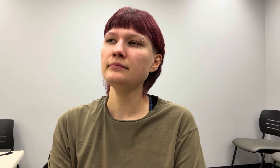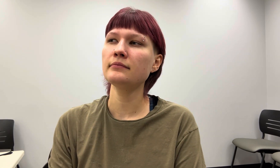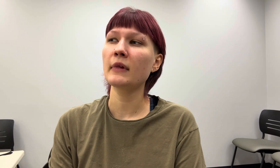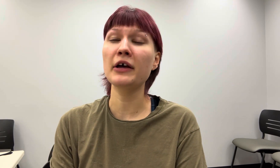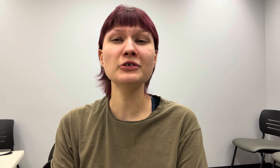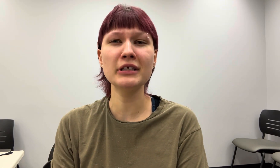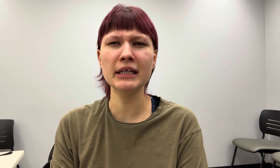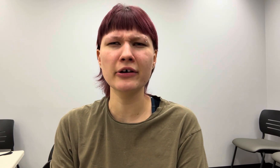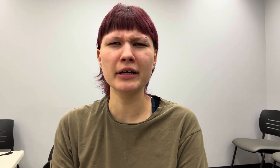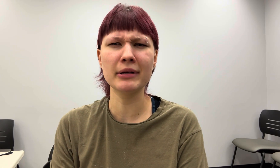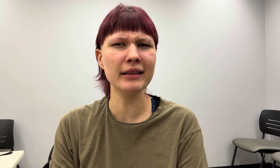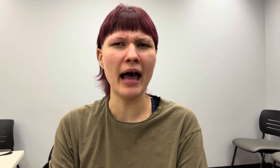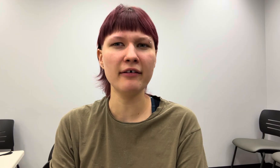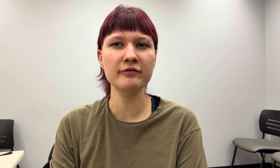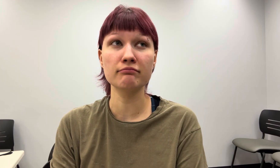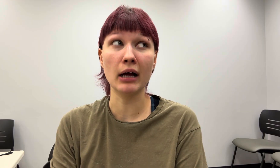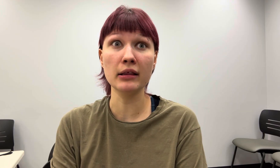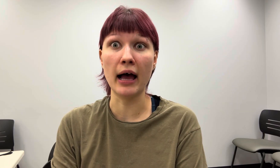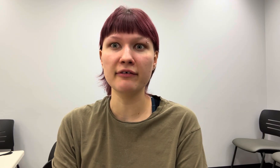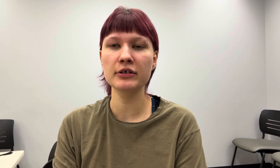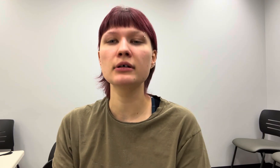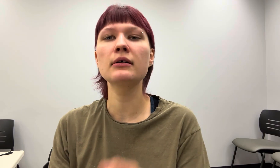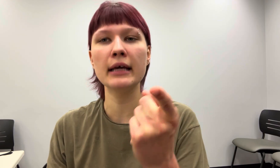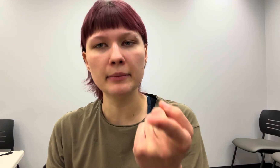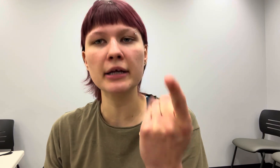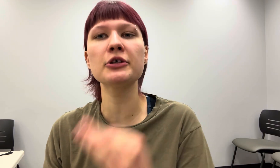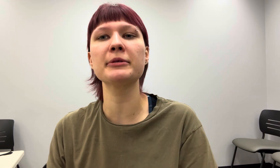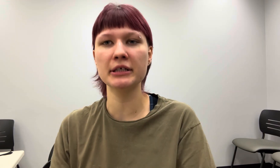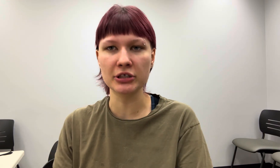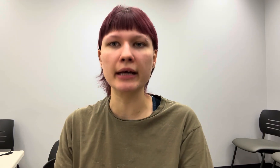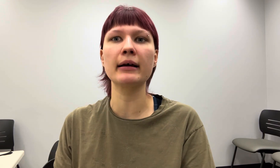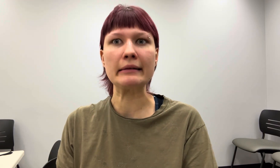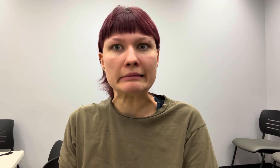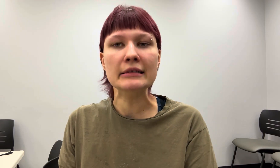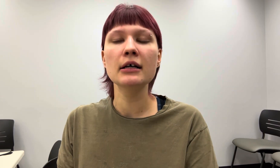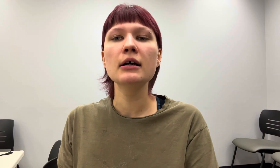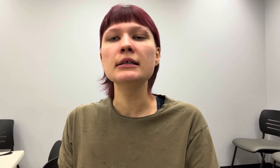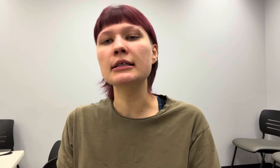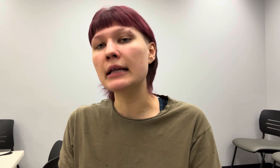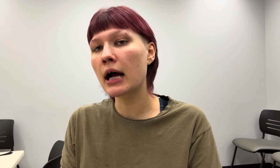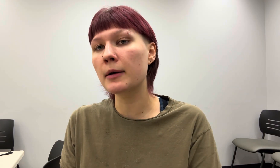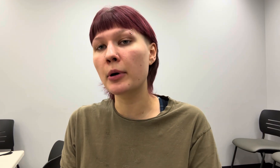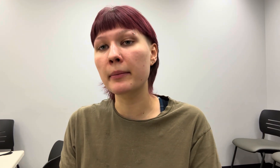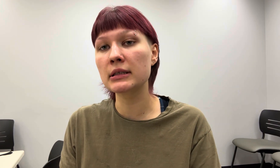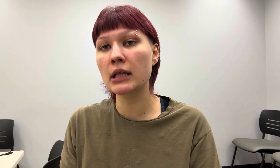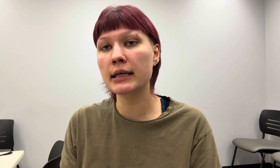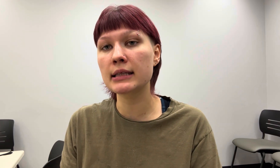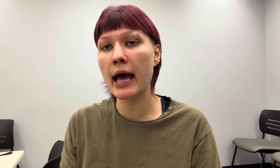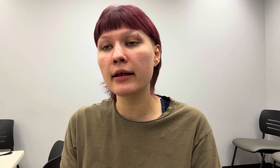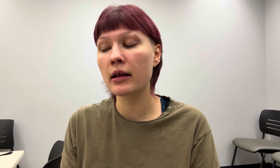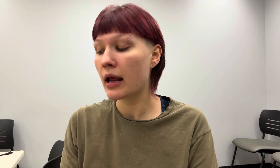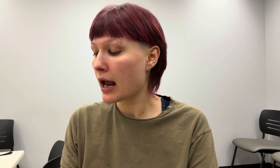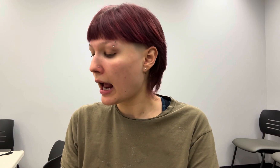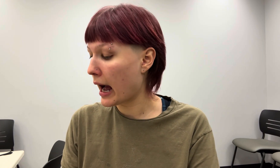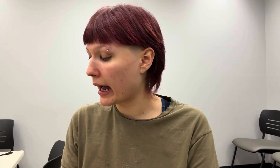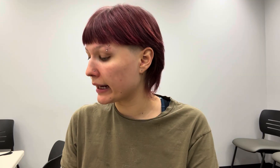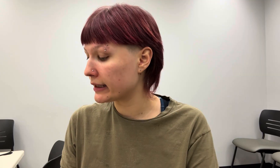I also didn't hear anybody laugh. I laughed in my interpretation. I did not compartmentalize that. I did